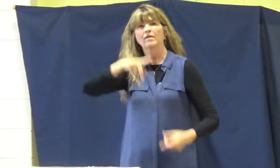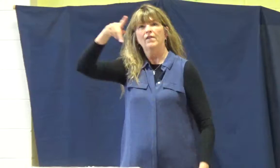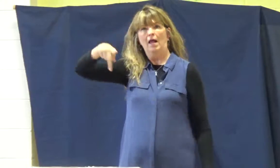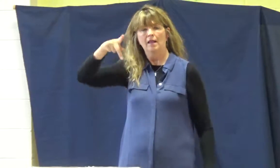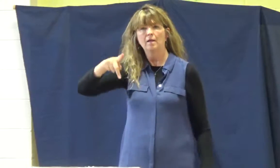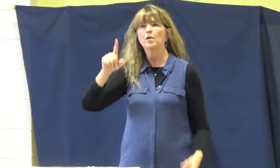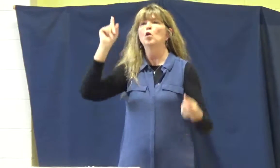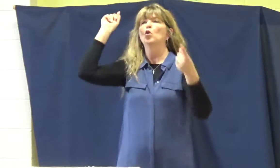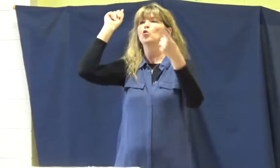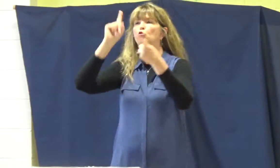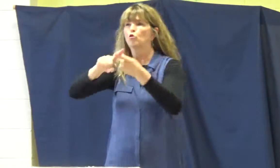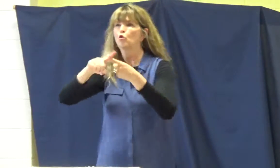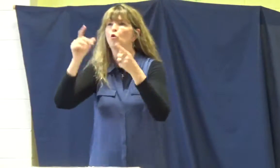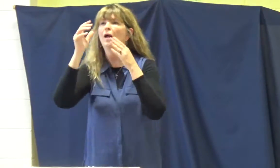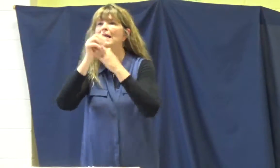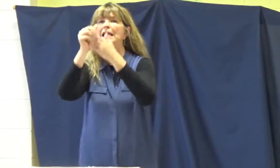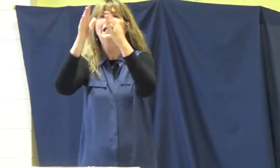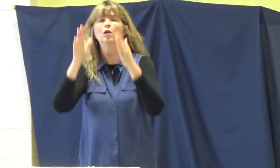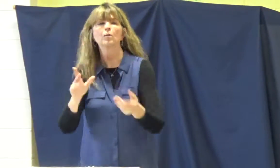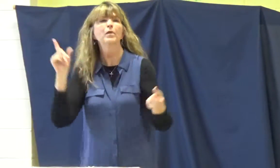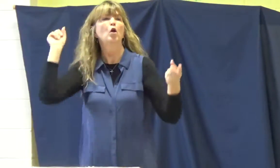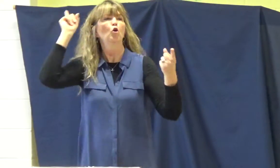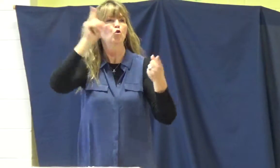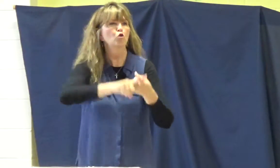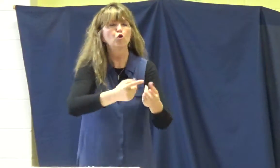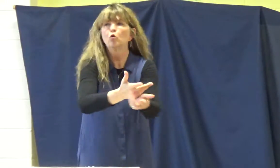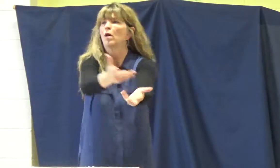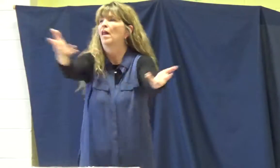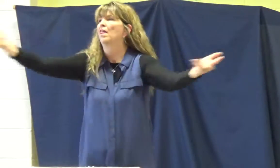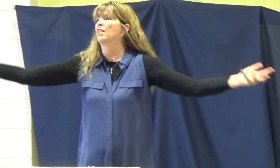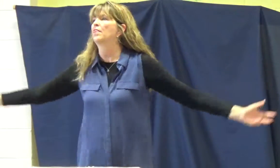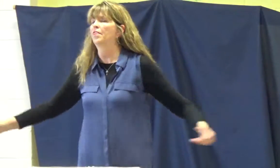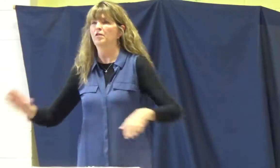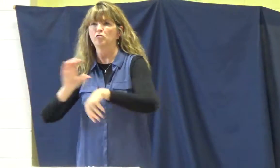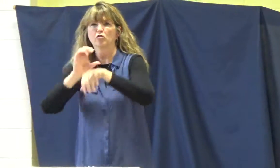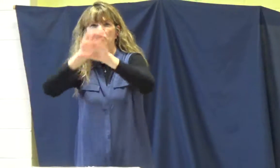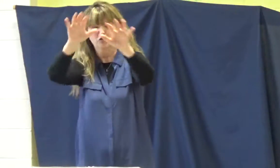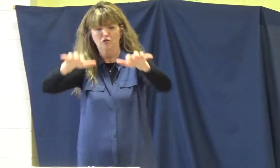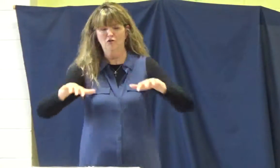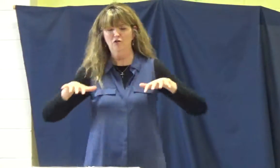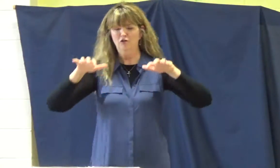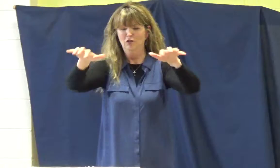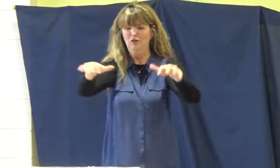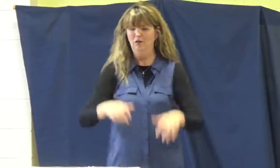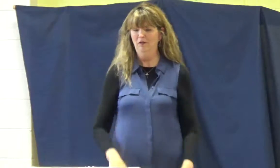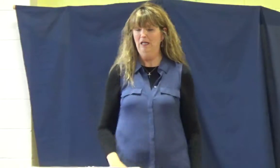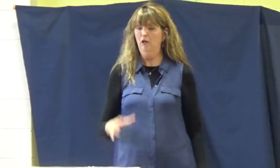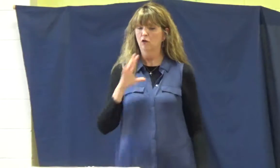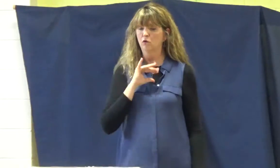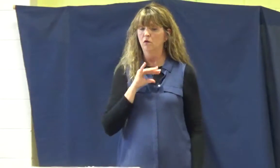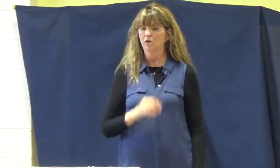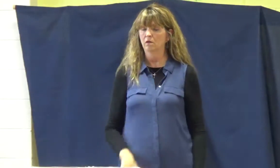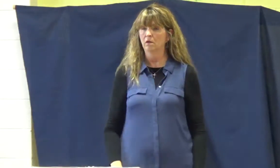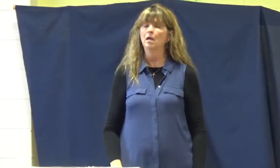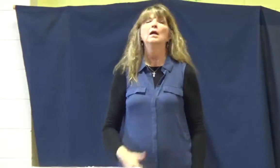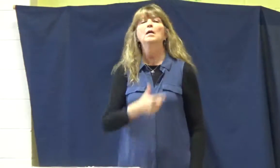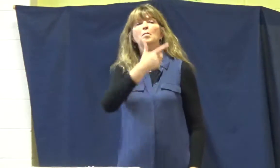but a letter that was sent to the leaders of the church of Colossae, which is